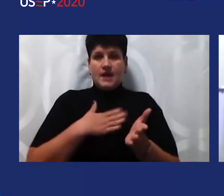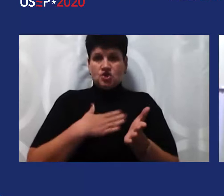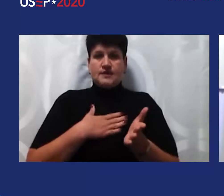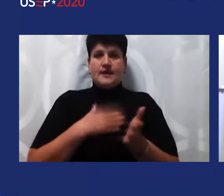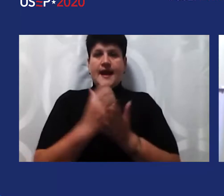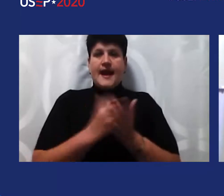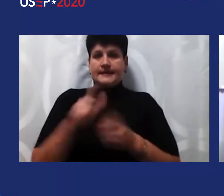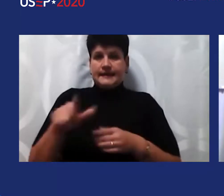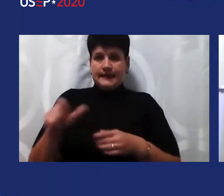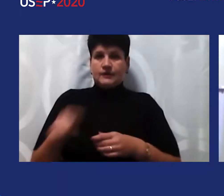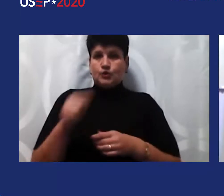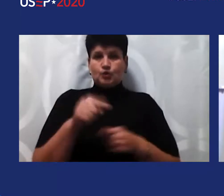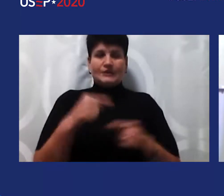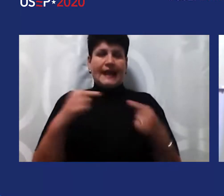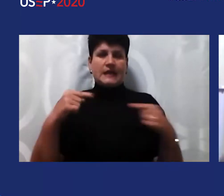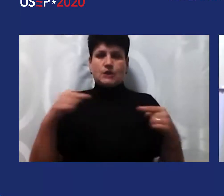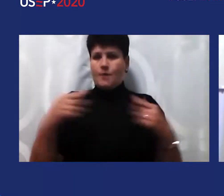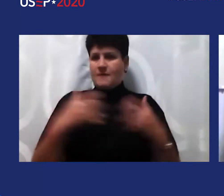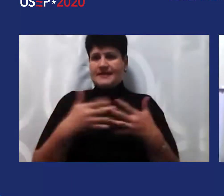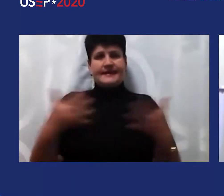tools as regards the content